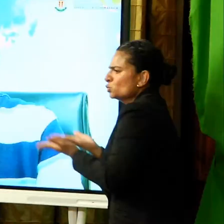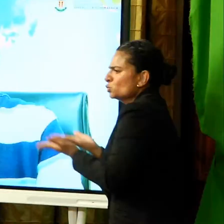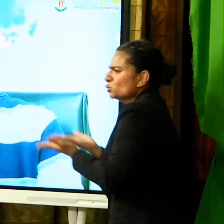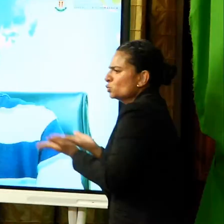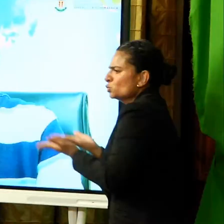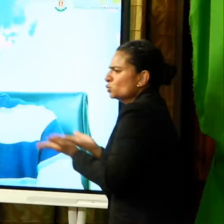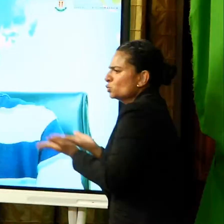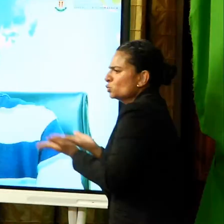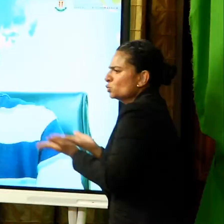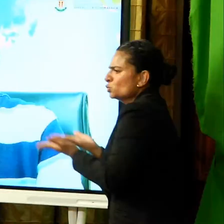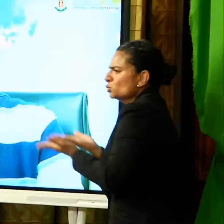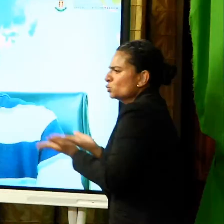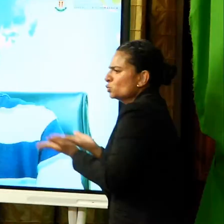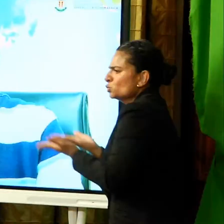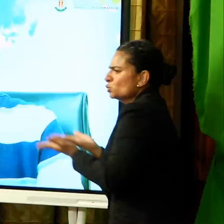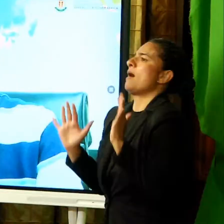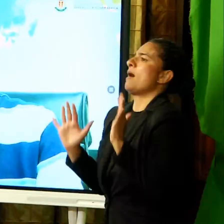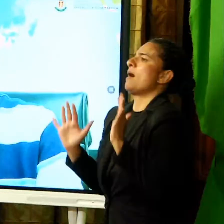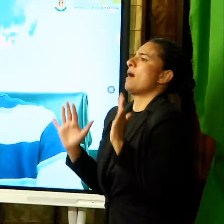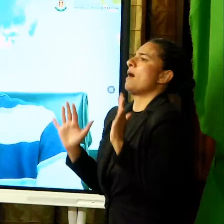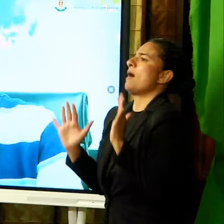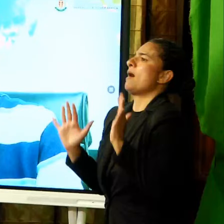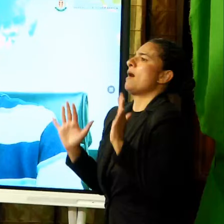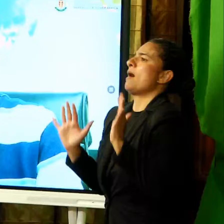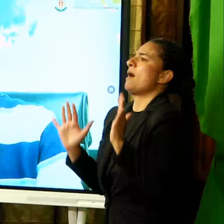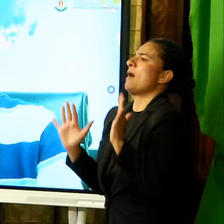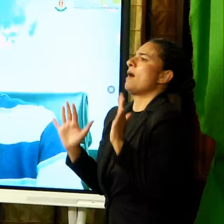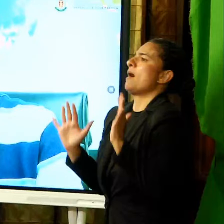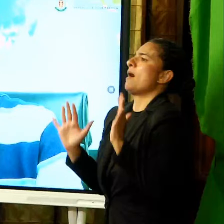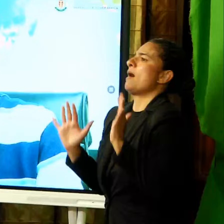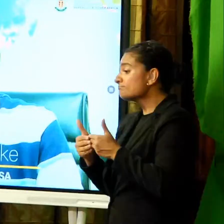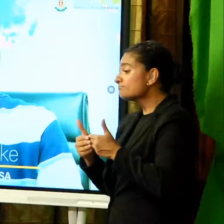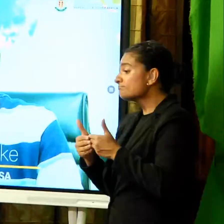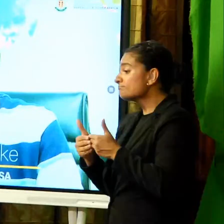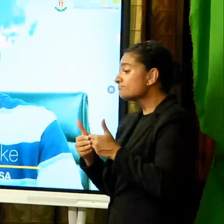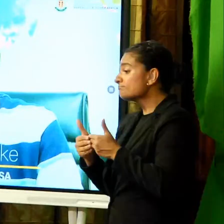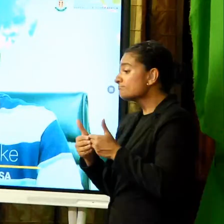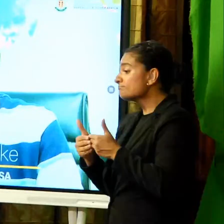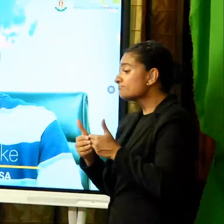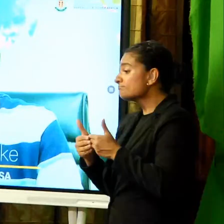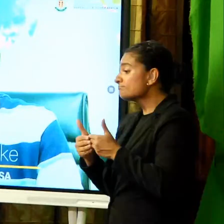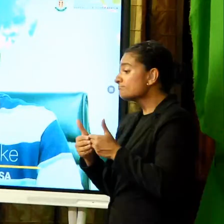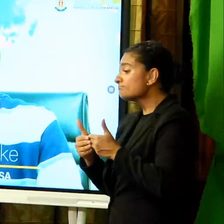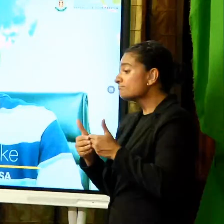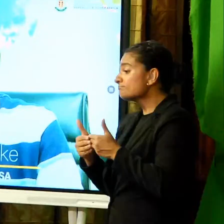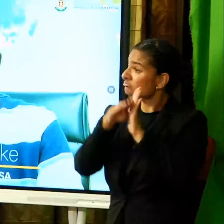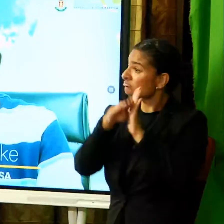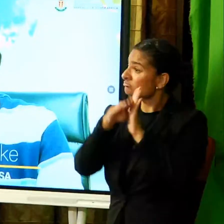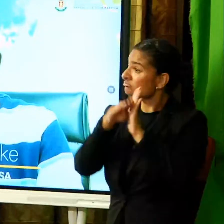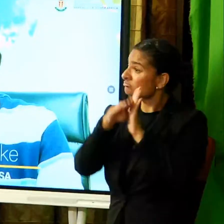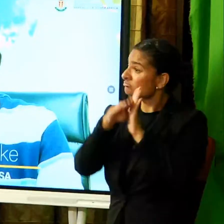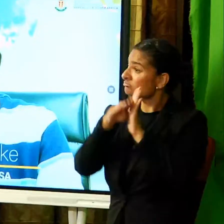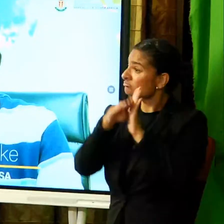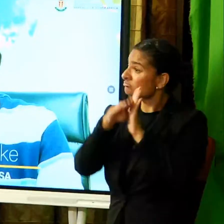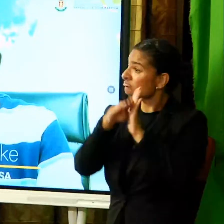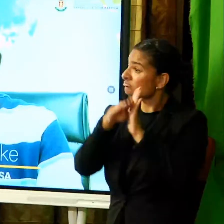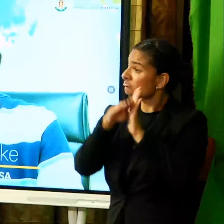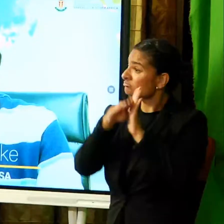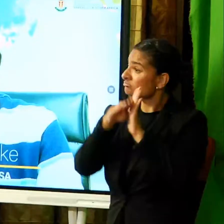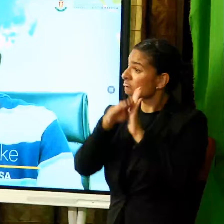For the next 10 years, this information is going to be important for all our data